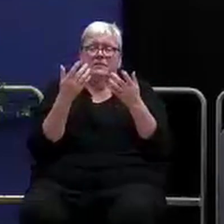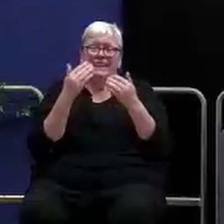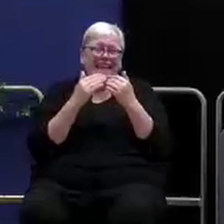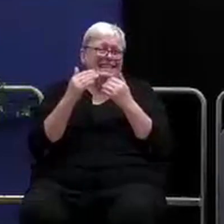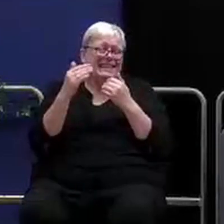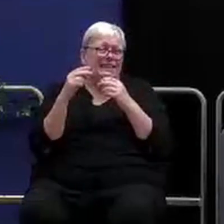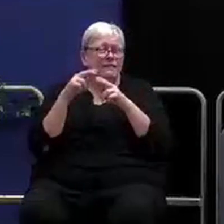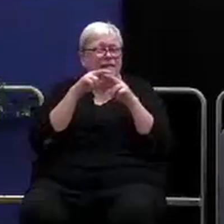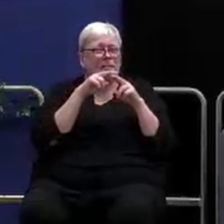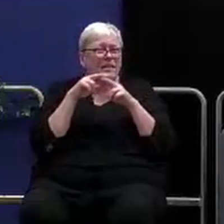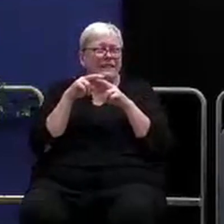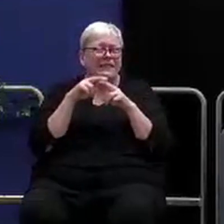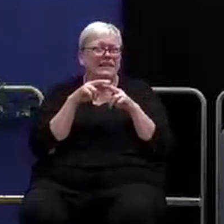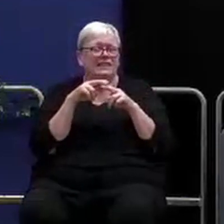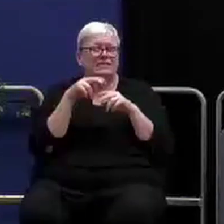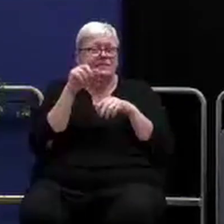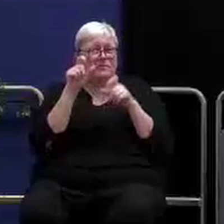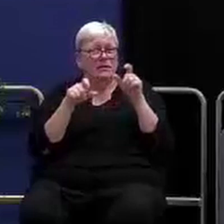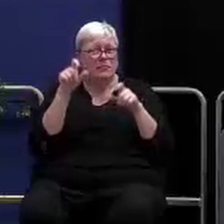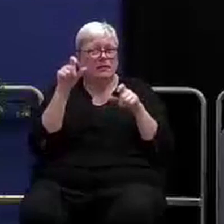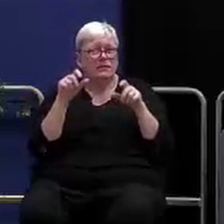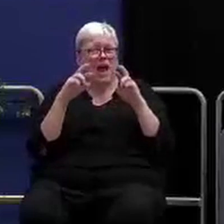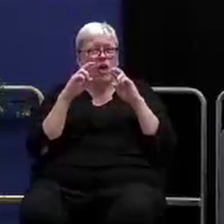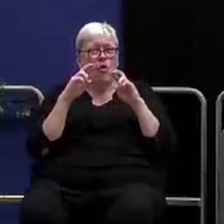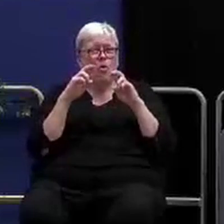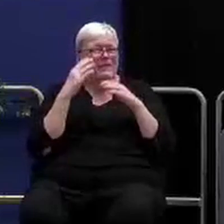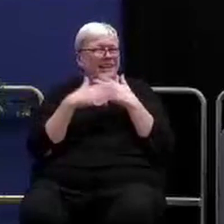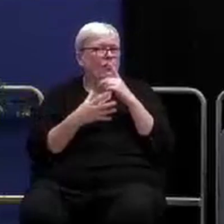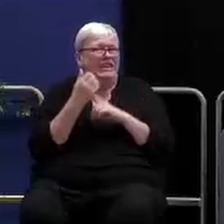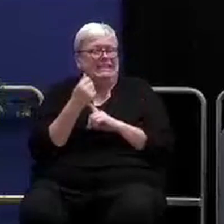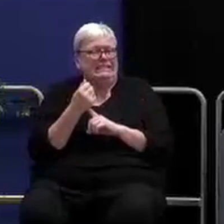family, there are people I hope just don't discover it.